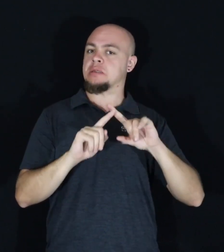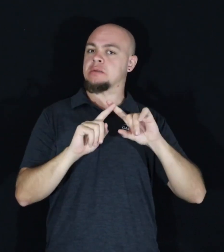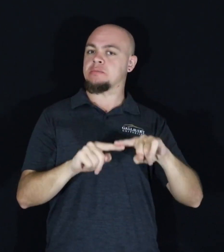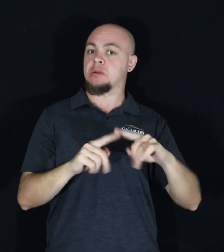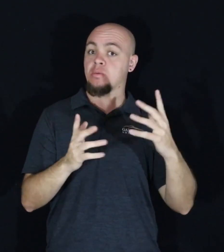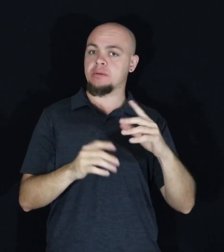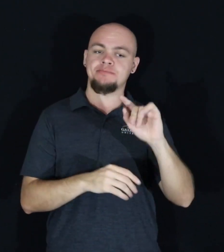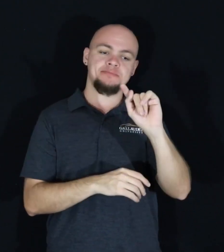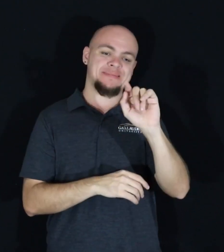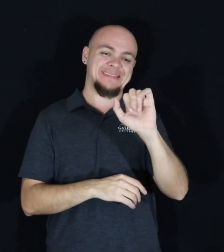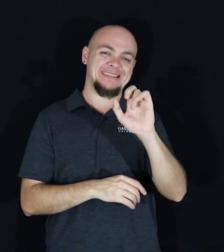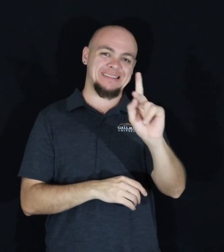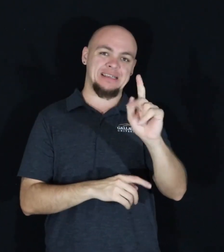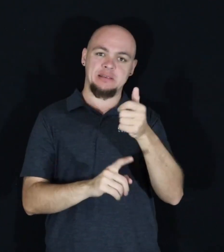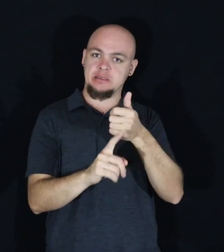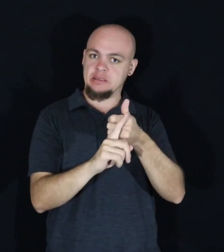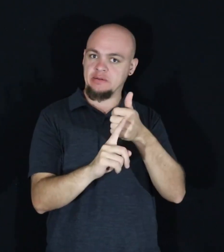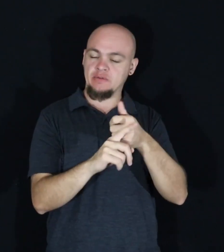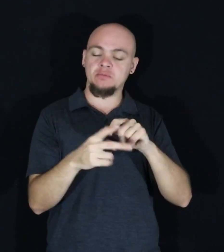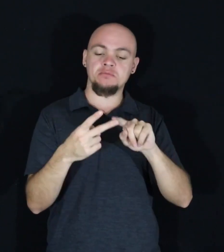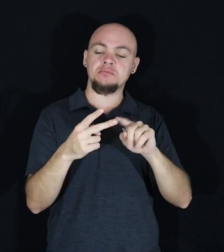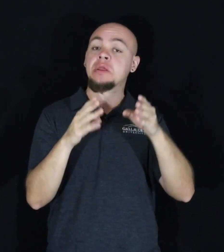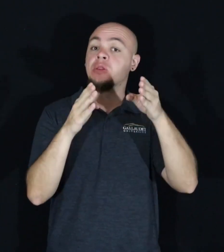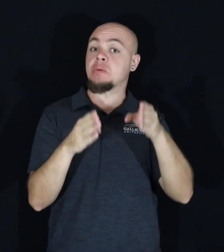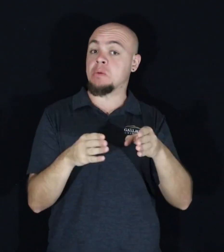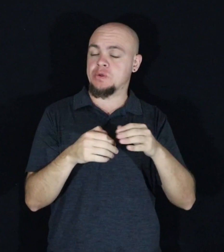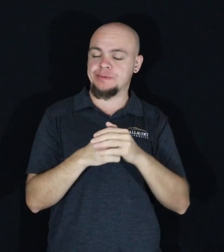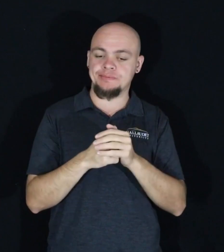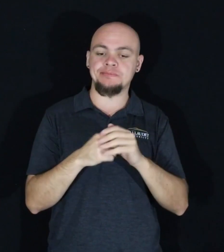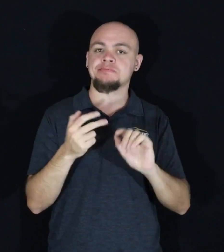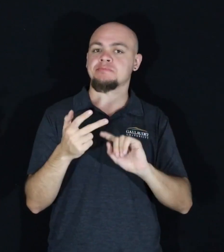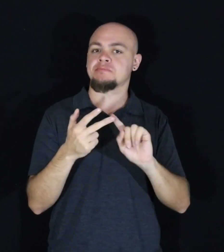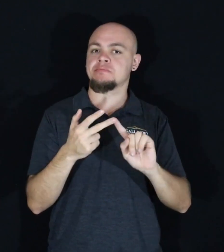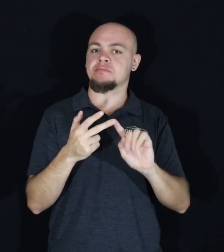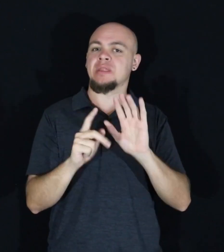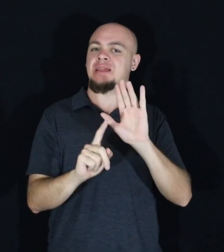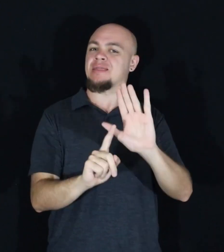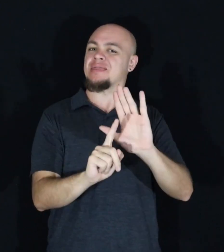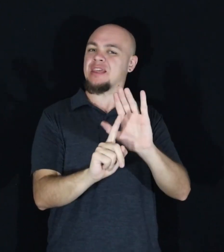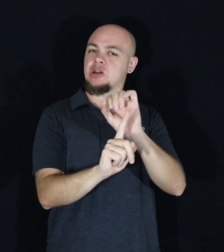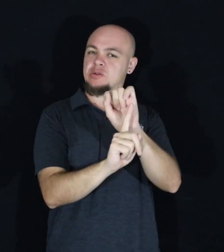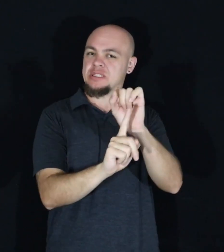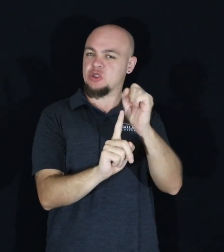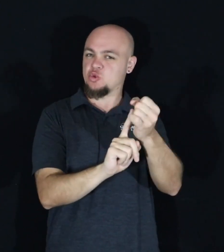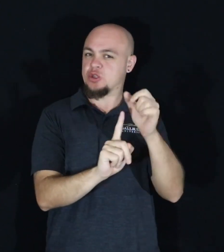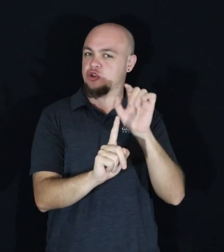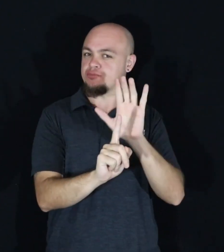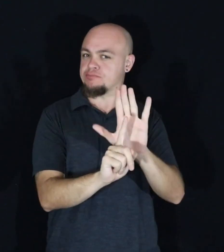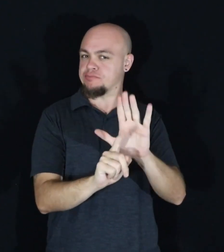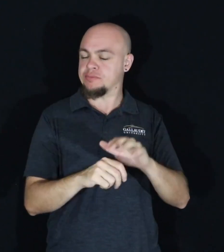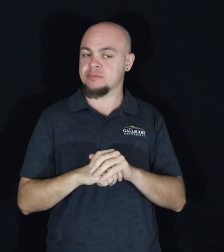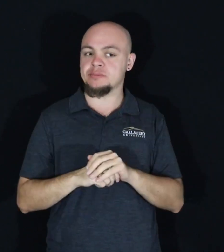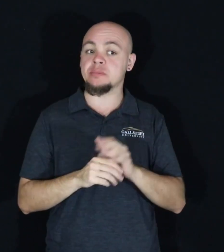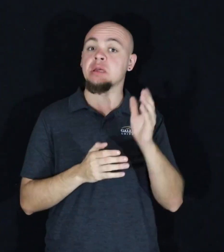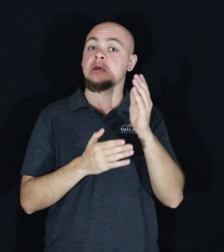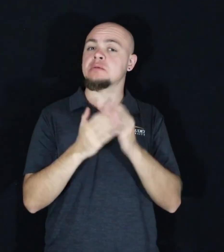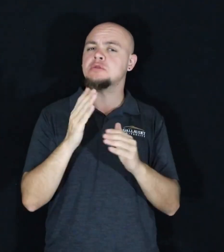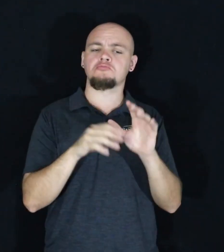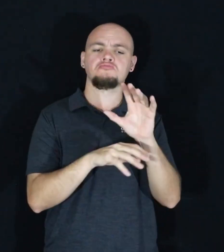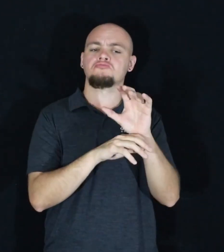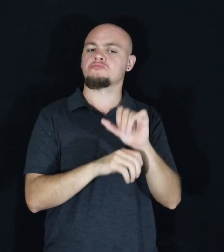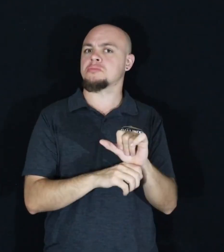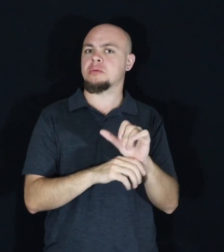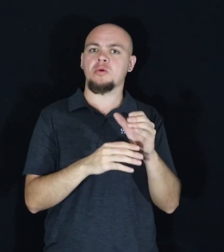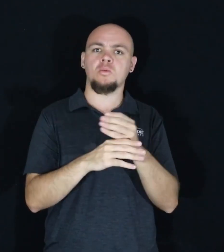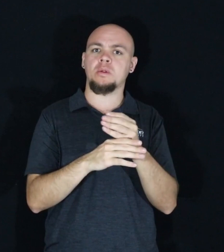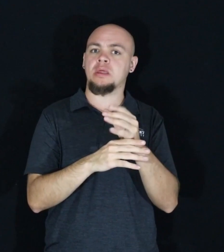the task itself, the person, and their circumstances, as some were able to form the habit